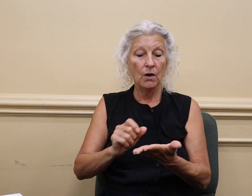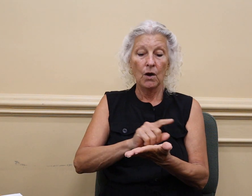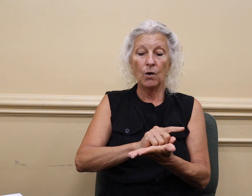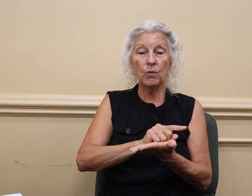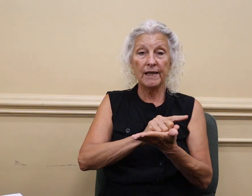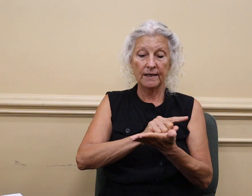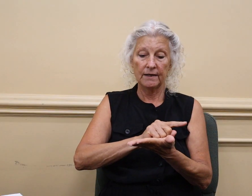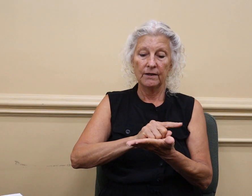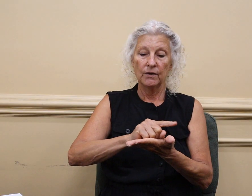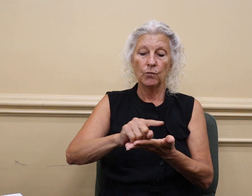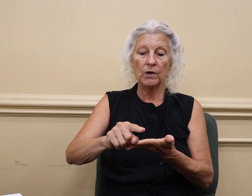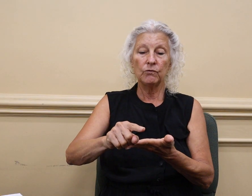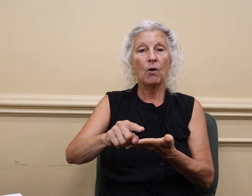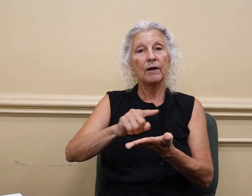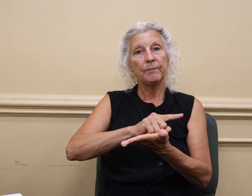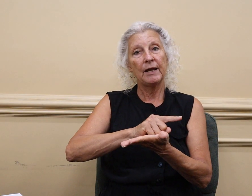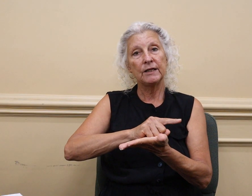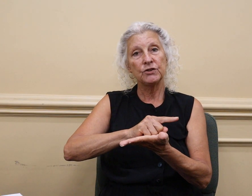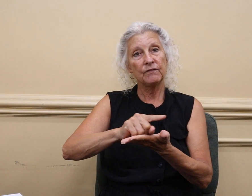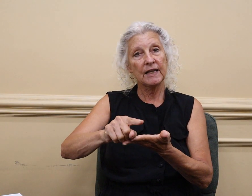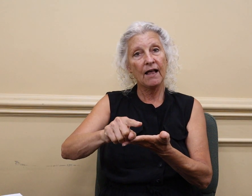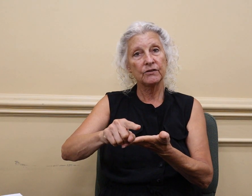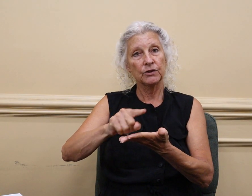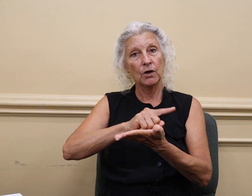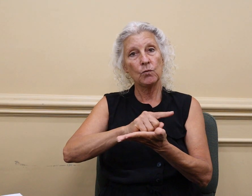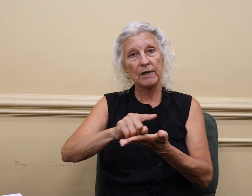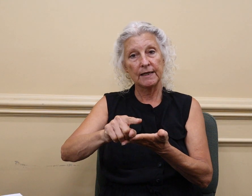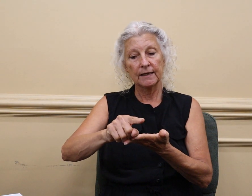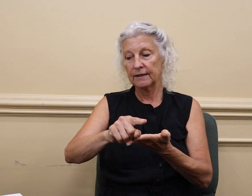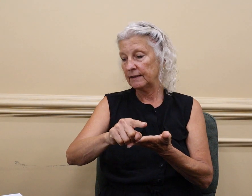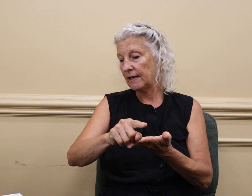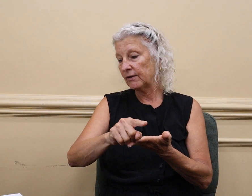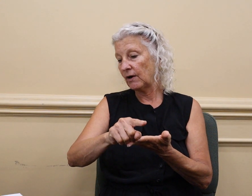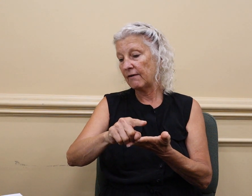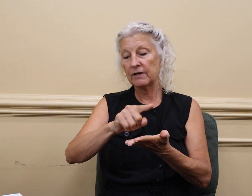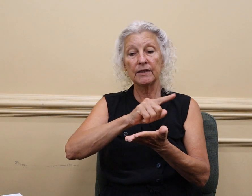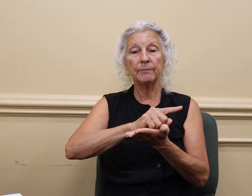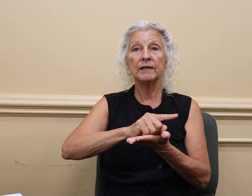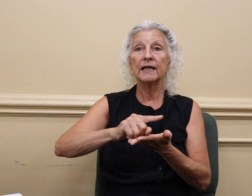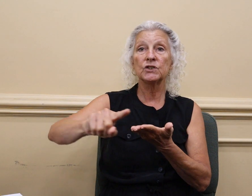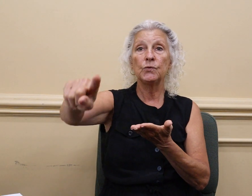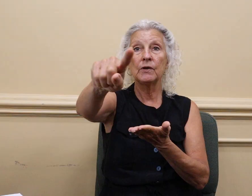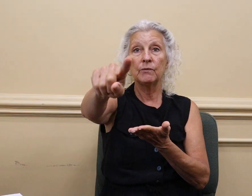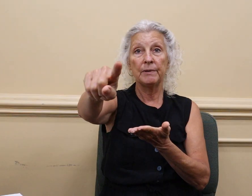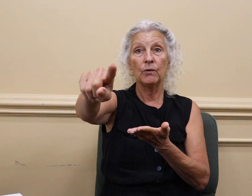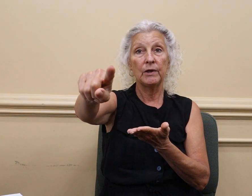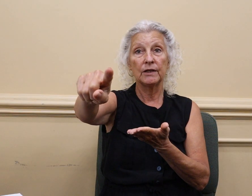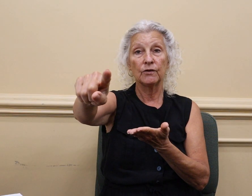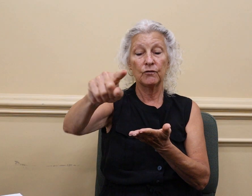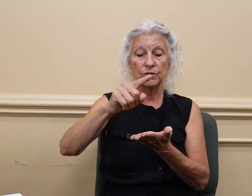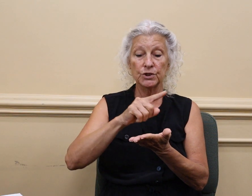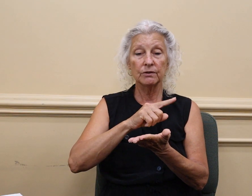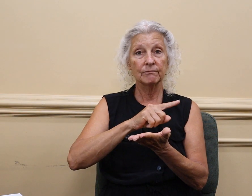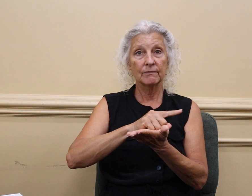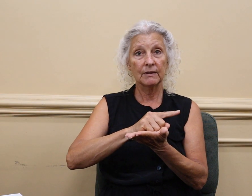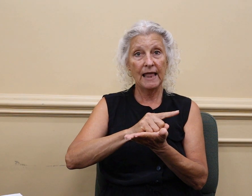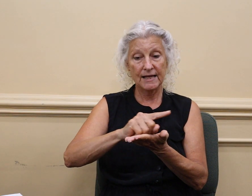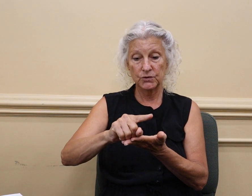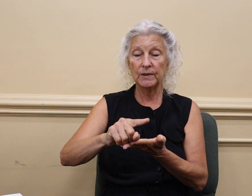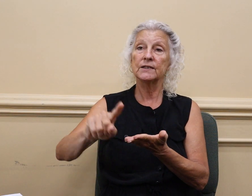A week. 1 row on the page of a calendar. A week. Now I don't have it on there, but next week would be a week in your future. Last week is a